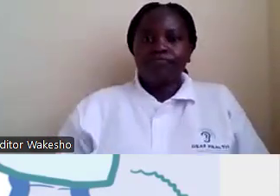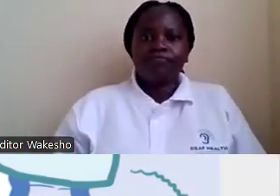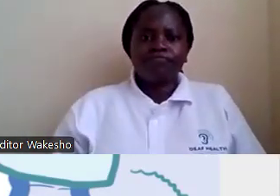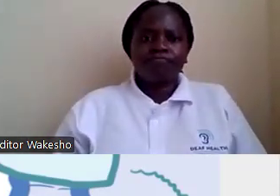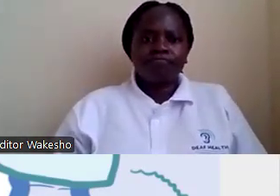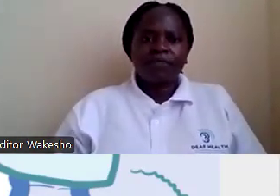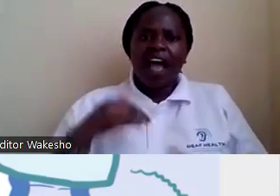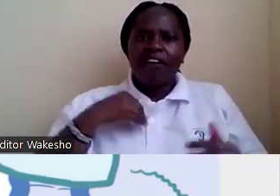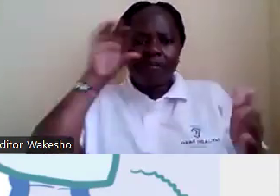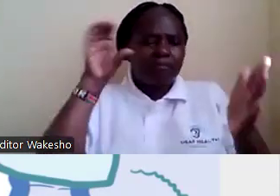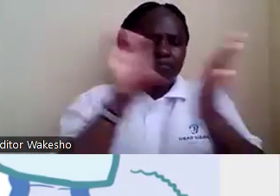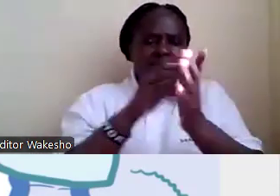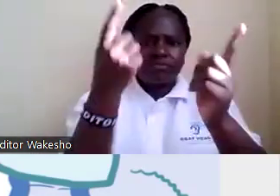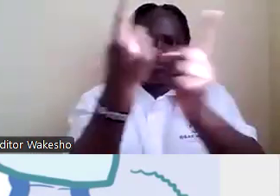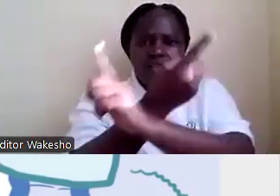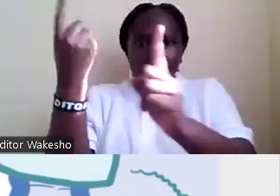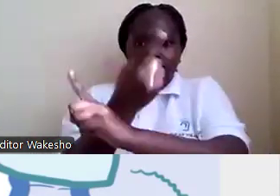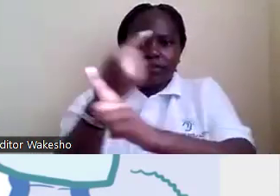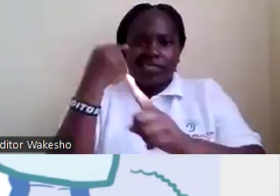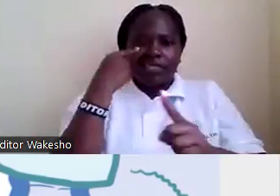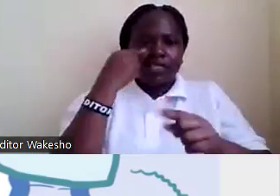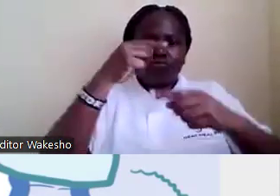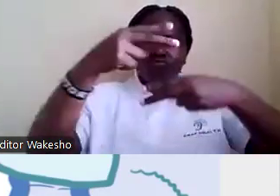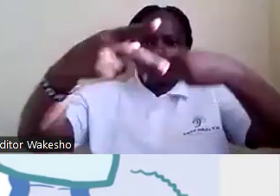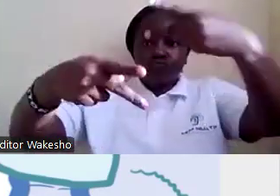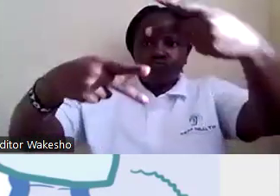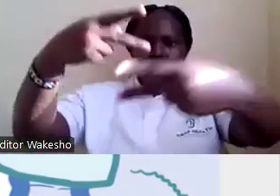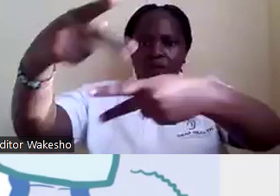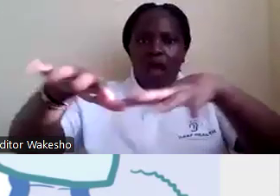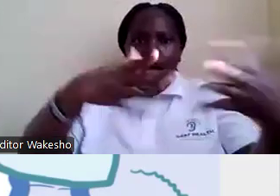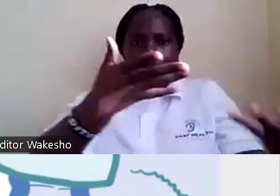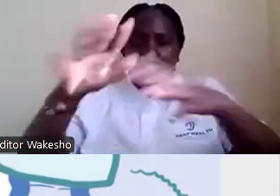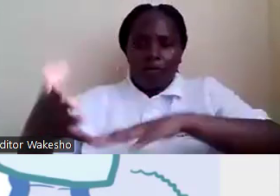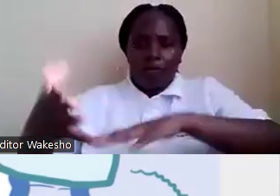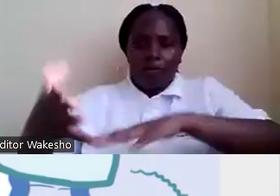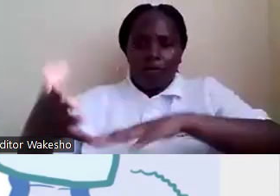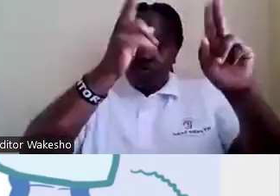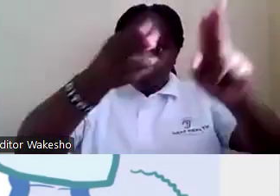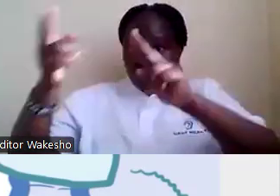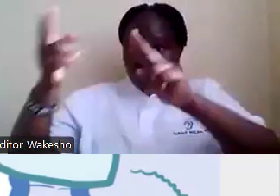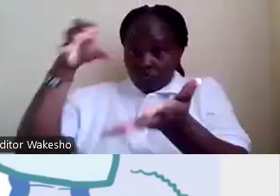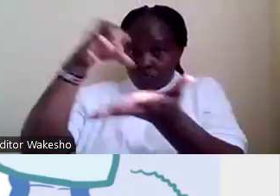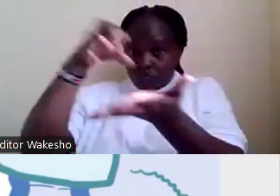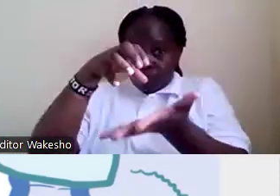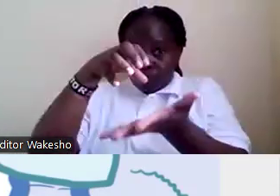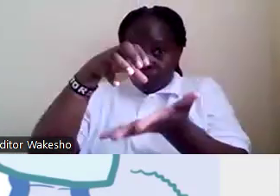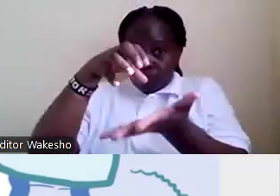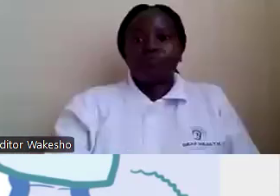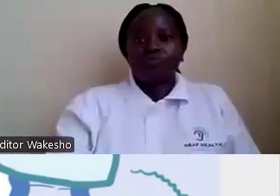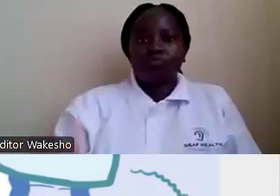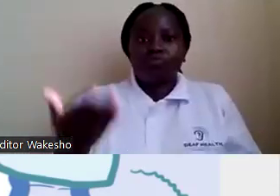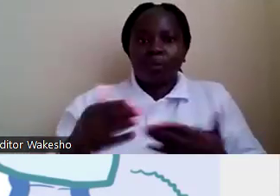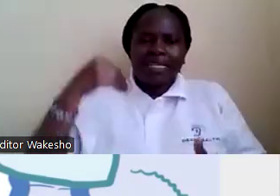that's showing that process, right? So in a normal setting, in a patient who does not